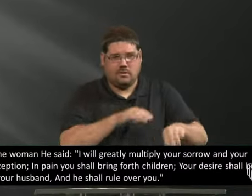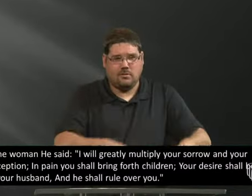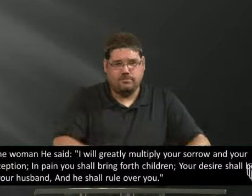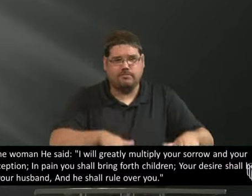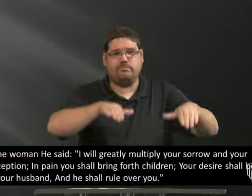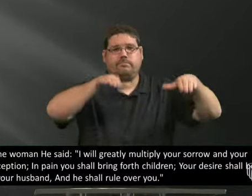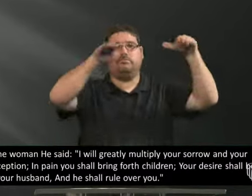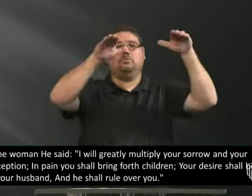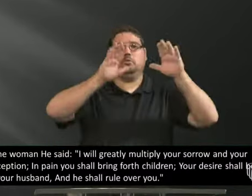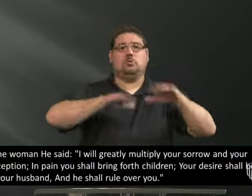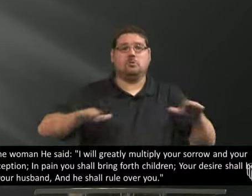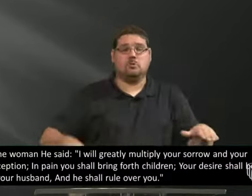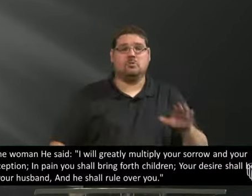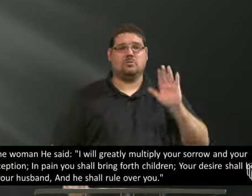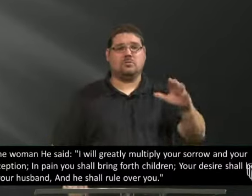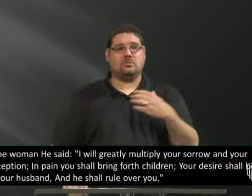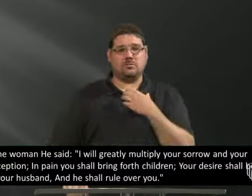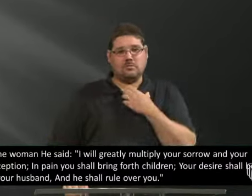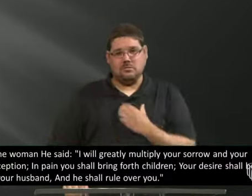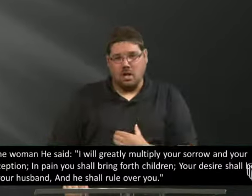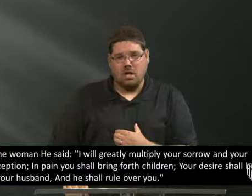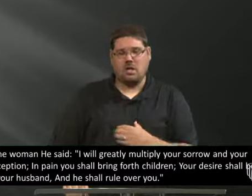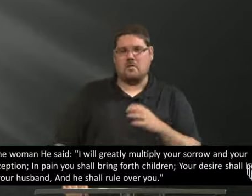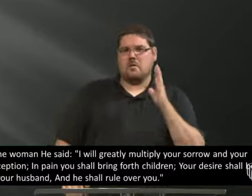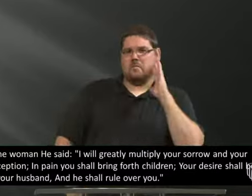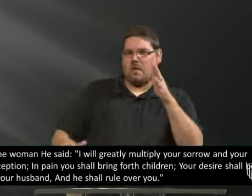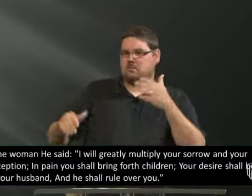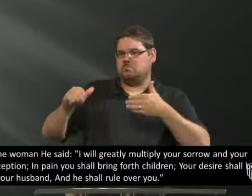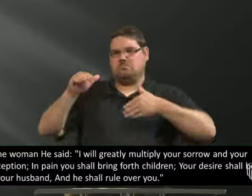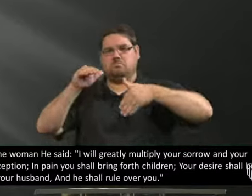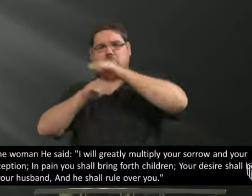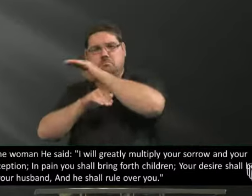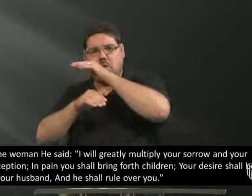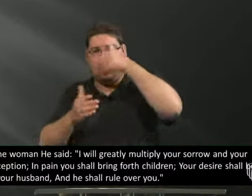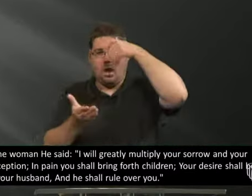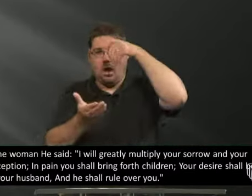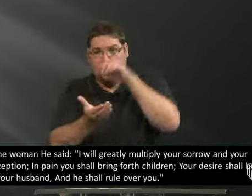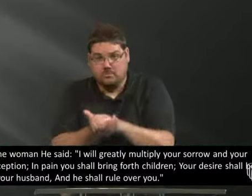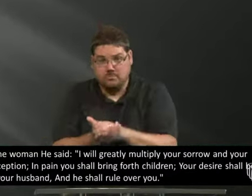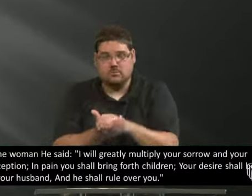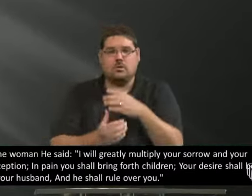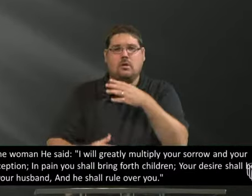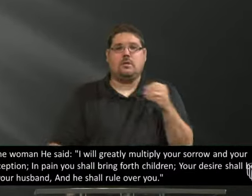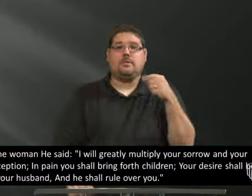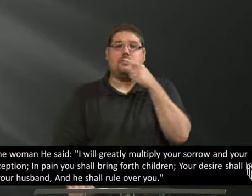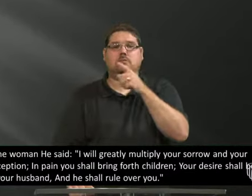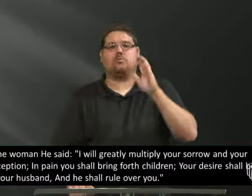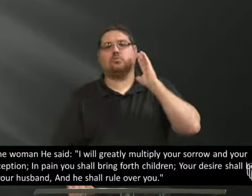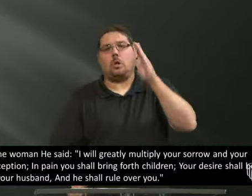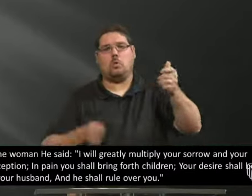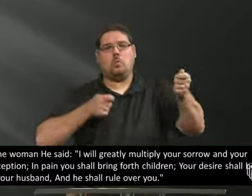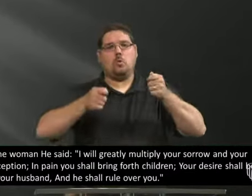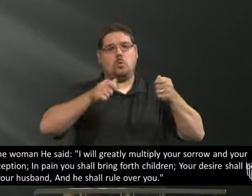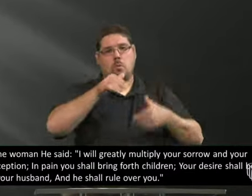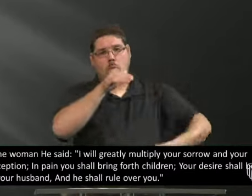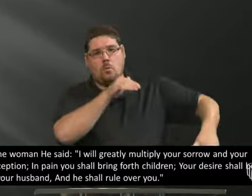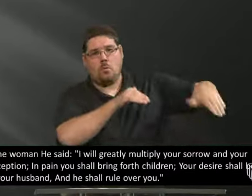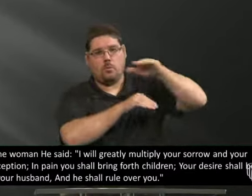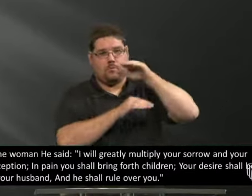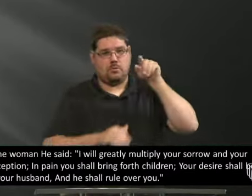In pain you shall bring forth children. Your desire shall be for your husband, and he shall rule